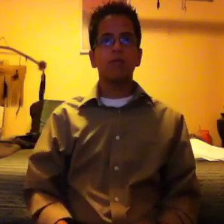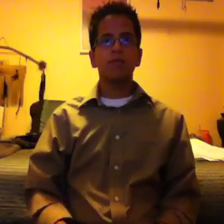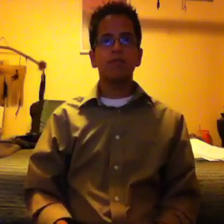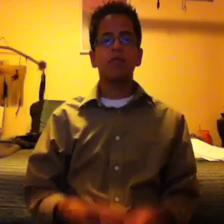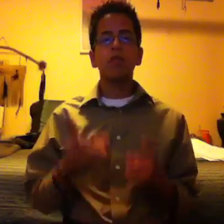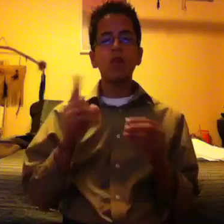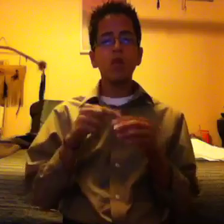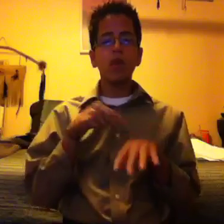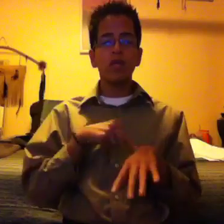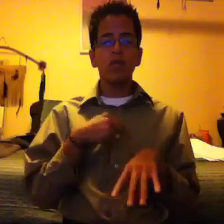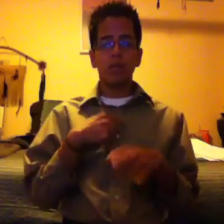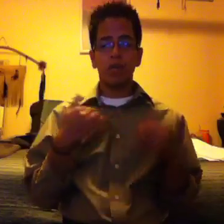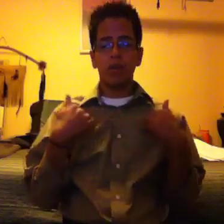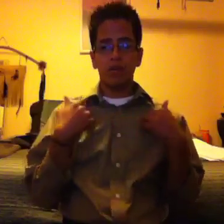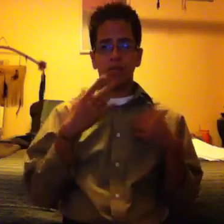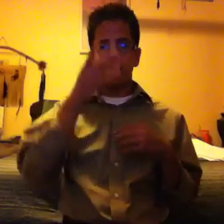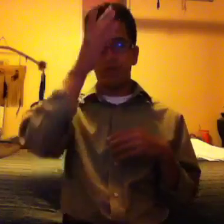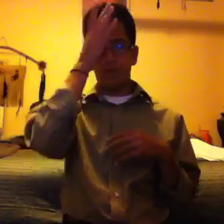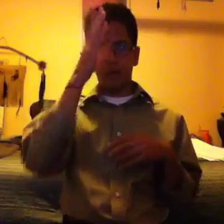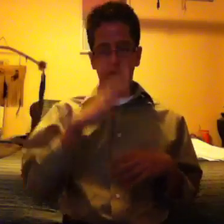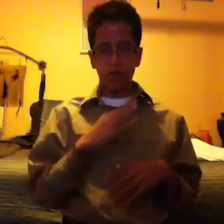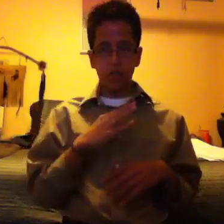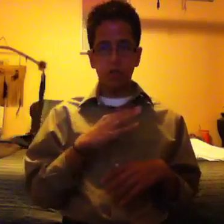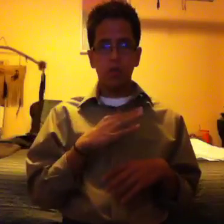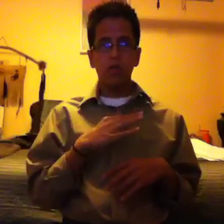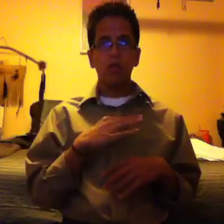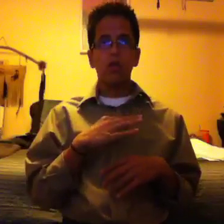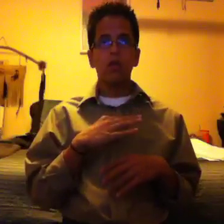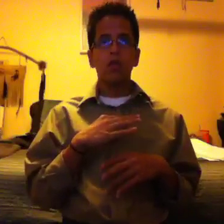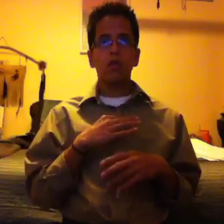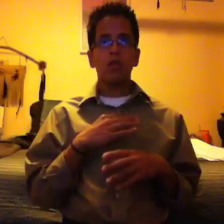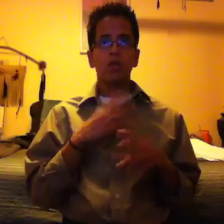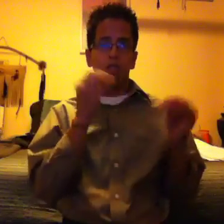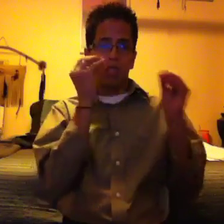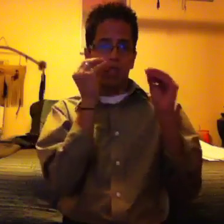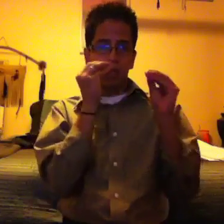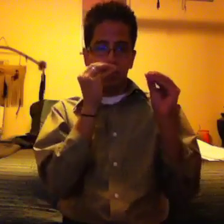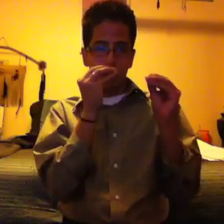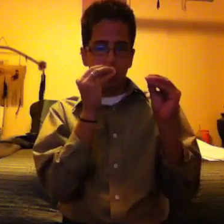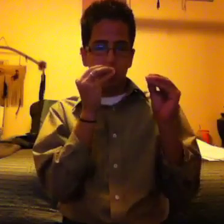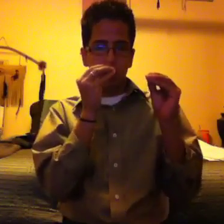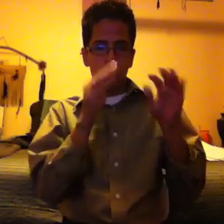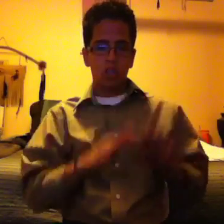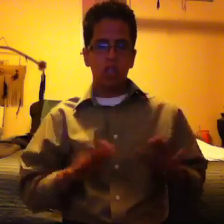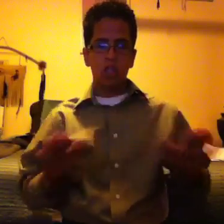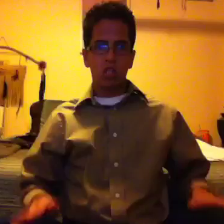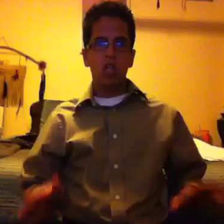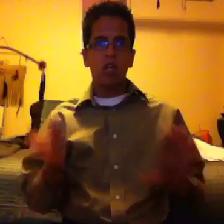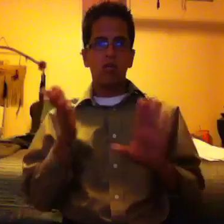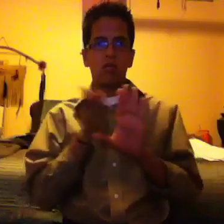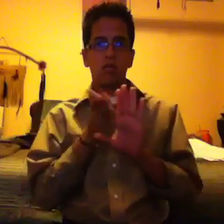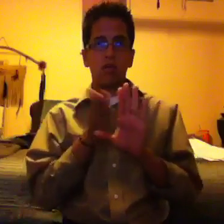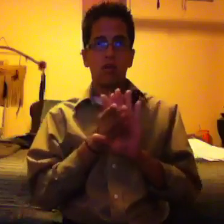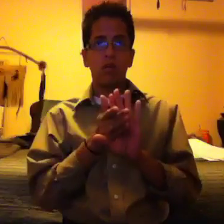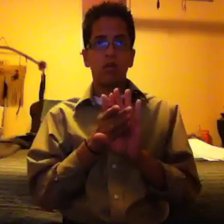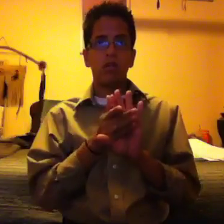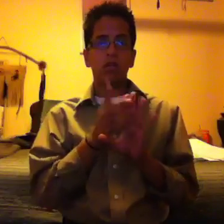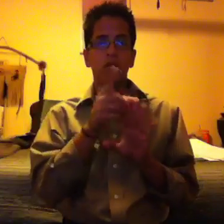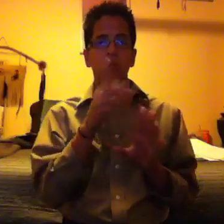about he was doing child psychology, so he decided to talk about Erikson's stages of development, and that was really perfect